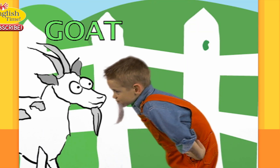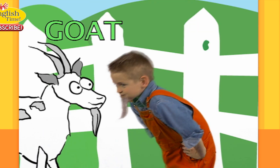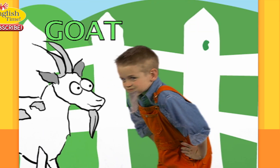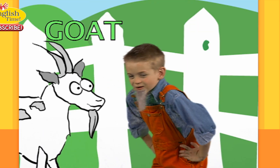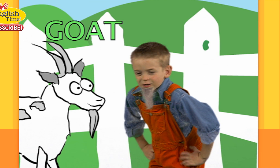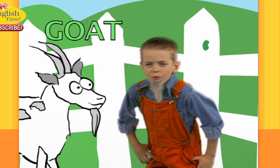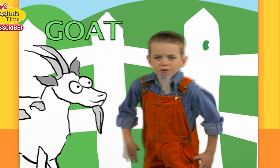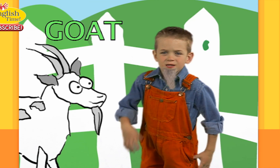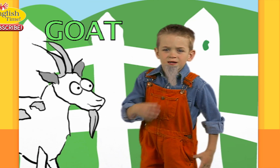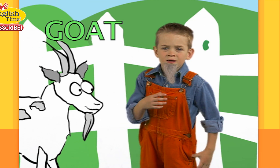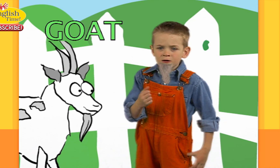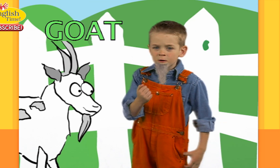Goat.